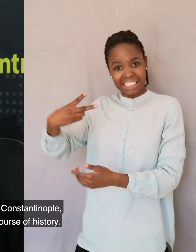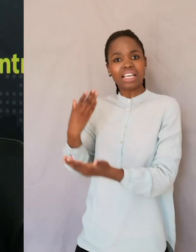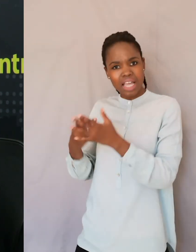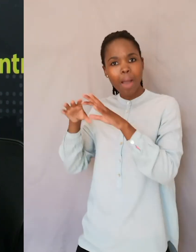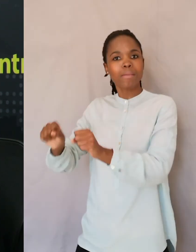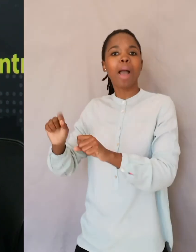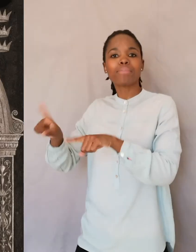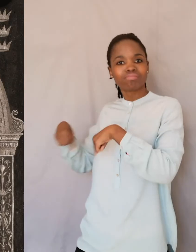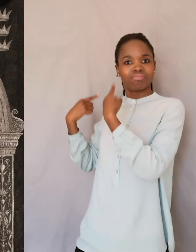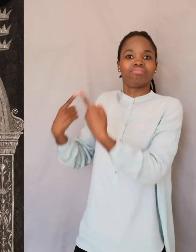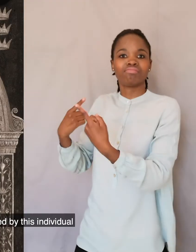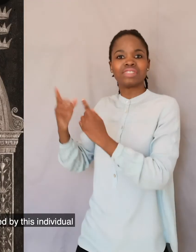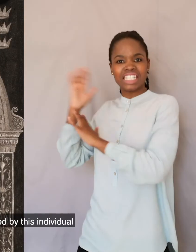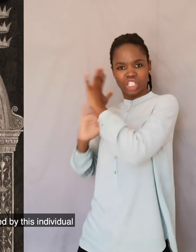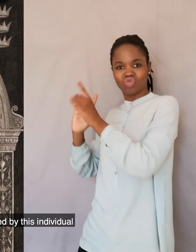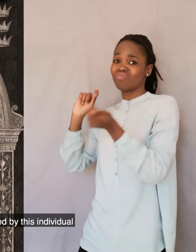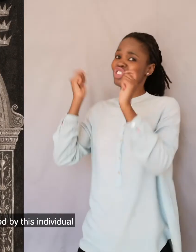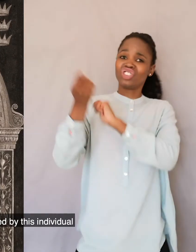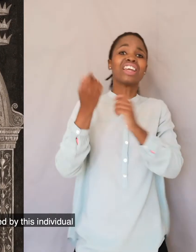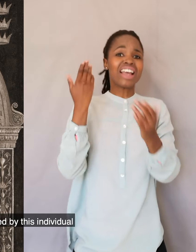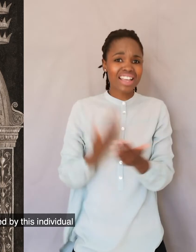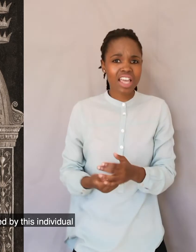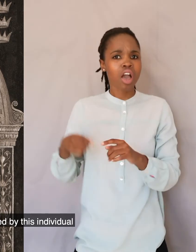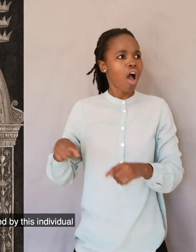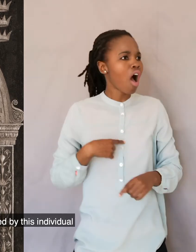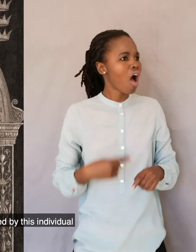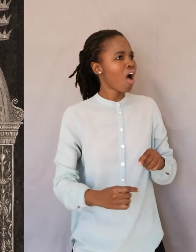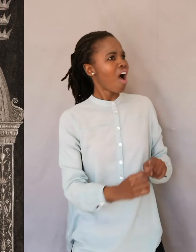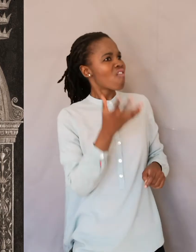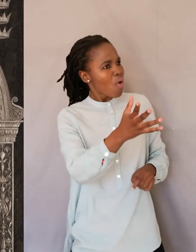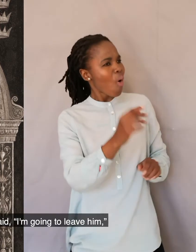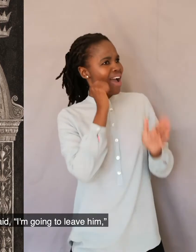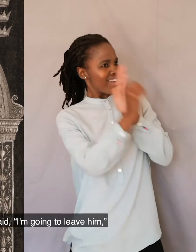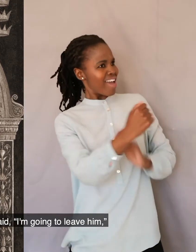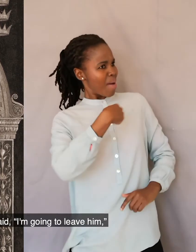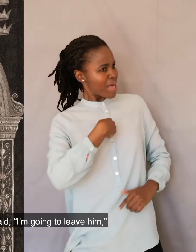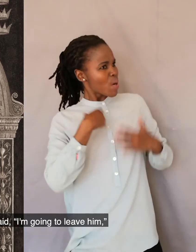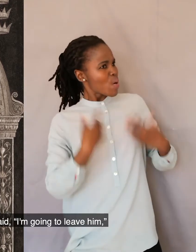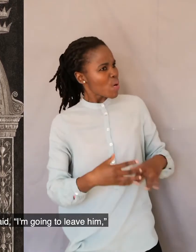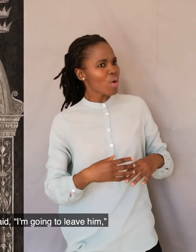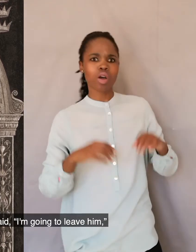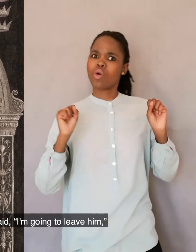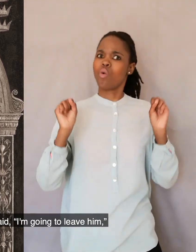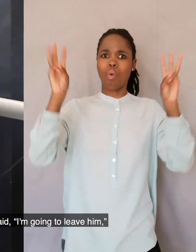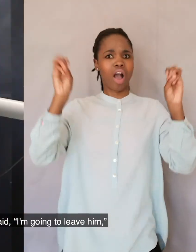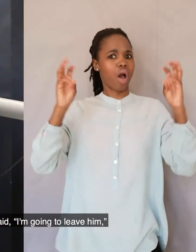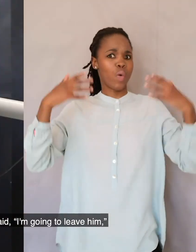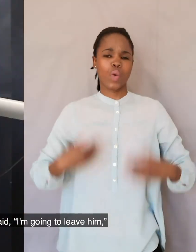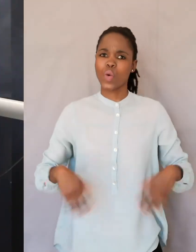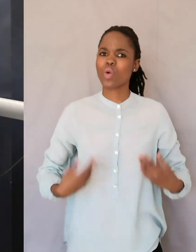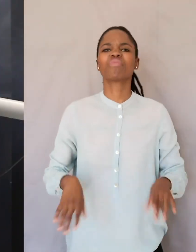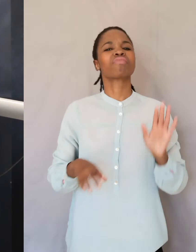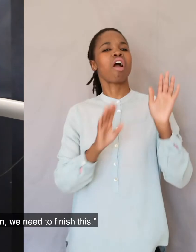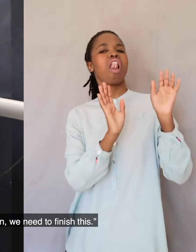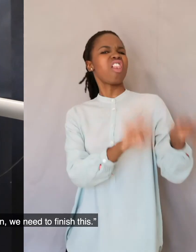the course of history. Changed everything. Yeah. Then Mehmet was so impressed by this individual and what a strong warrior he was, and he said, no, I'm going to leave